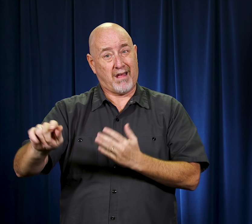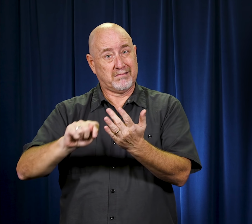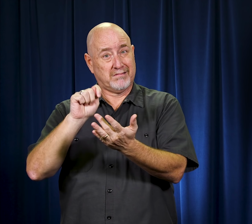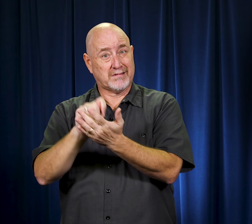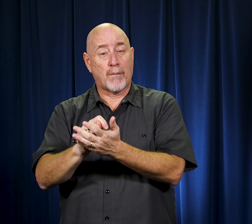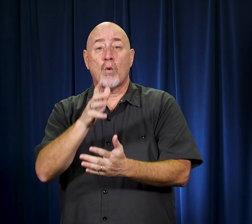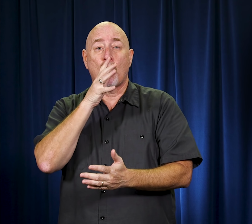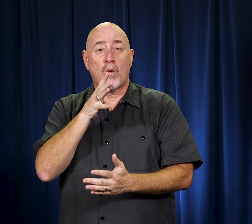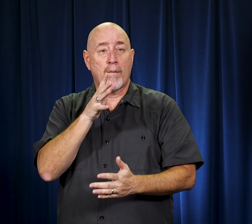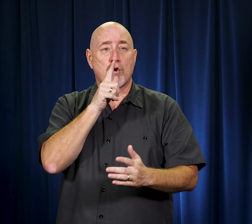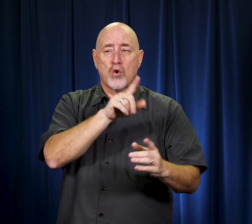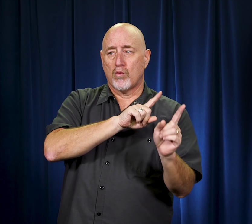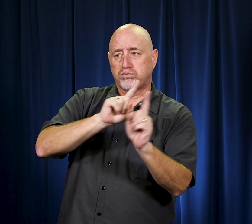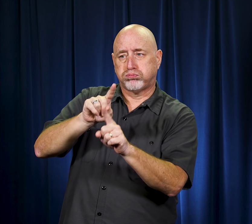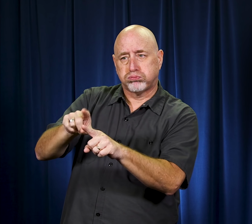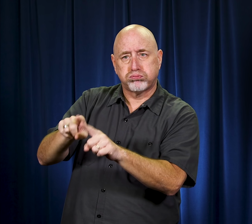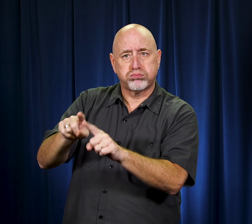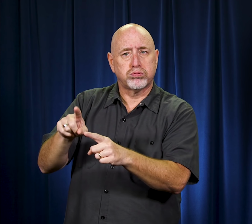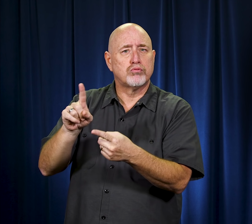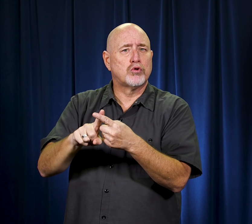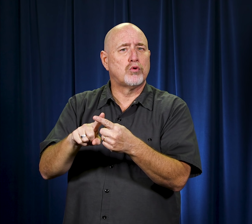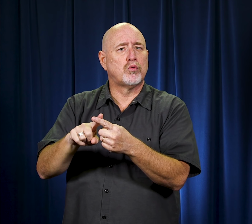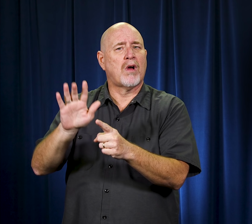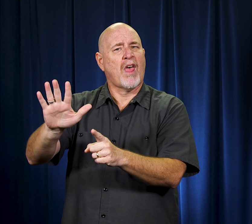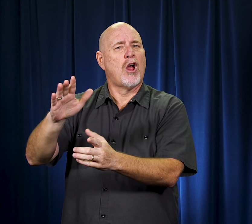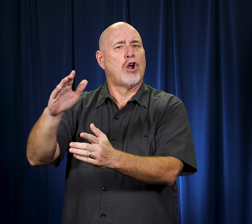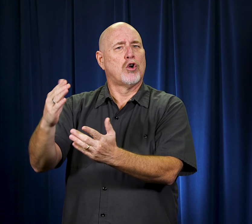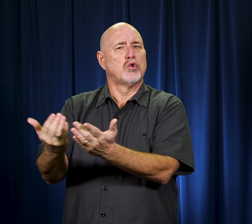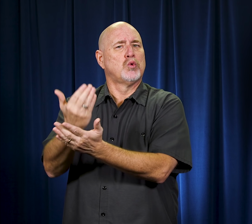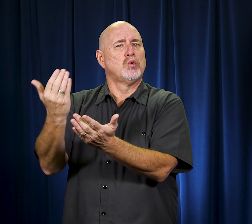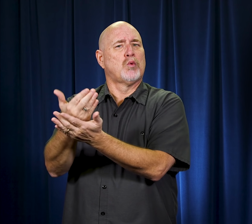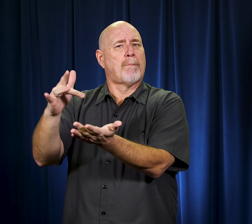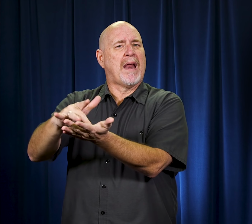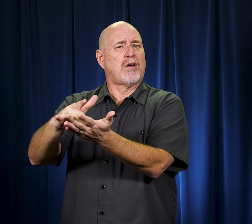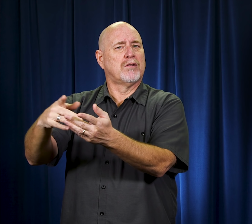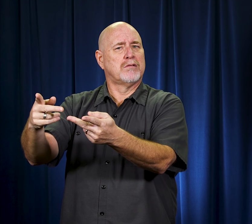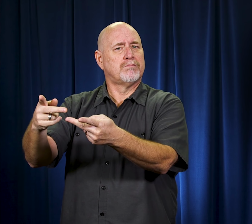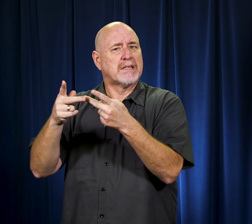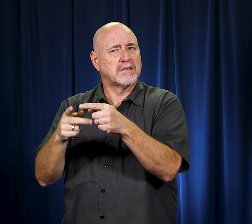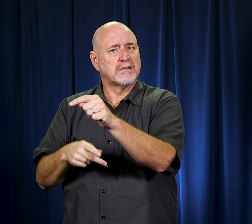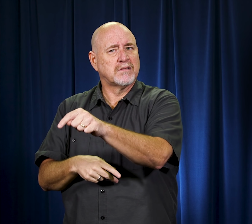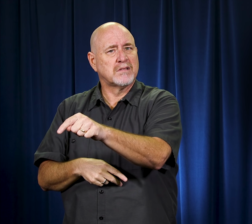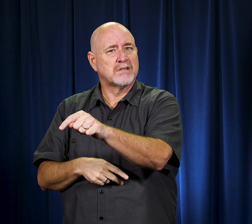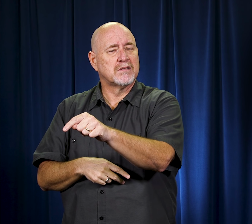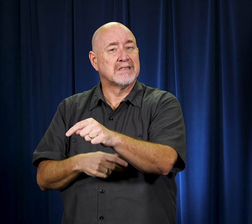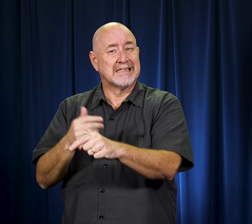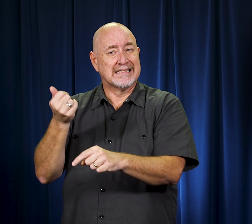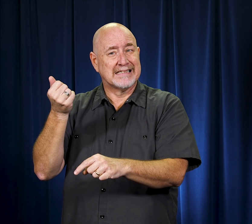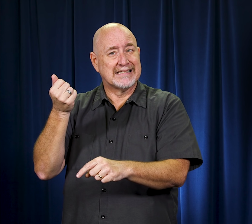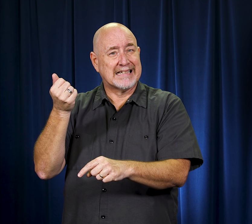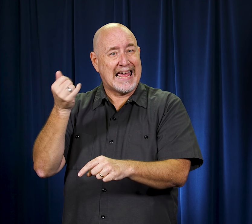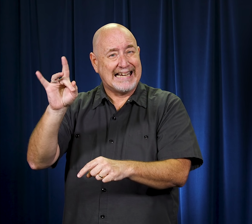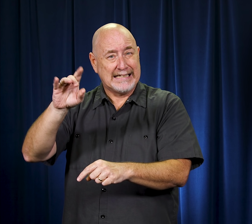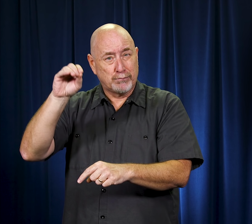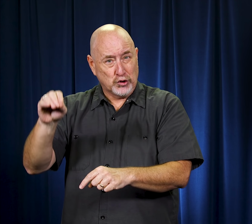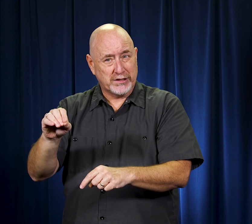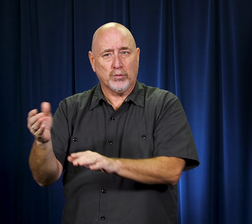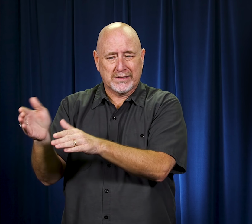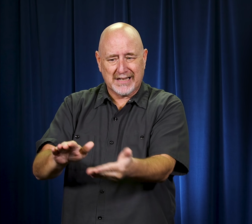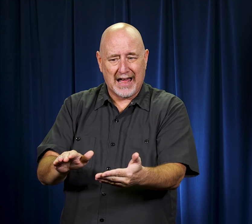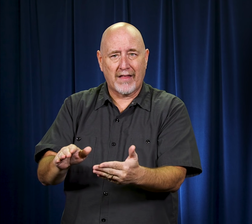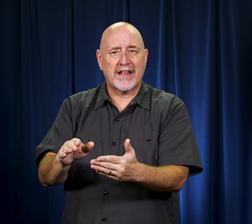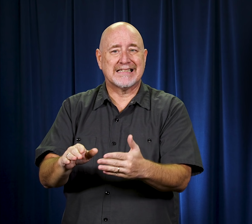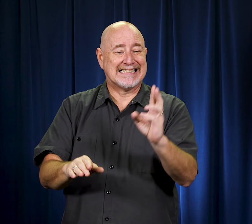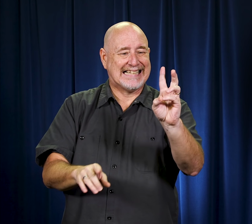18% of women who went into a modern medical facility to give birth would die. That's 1 out of every